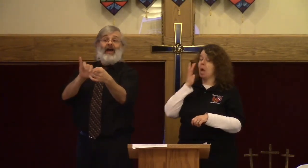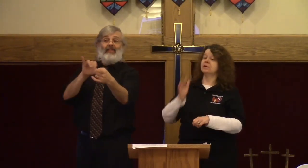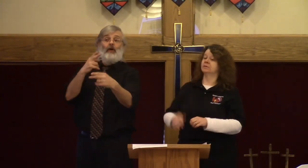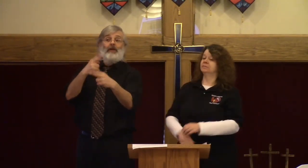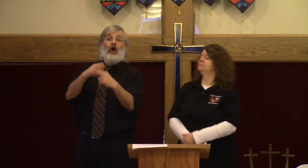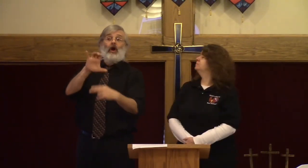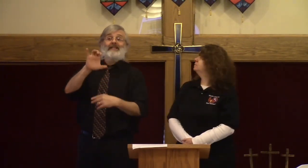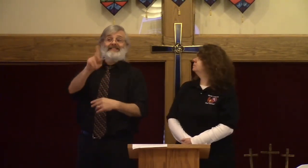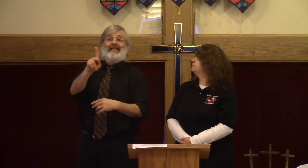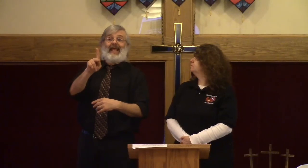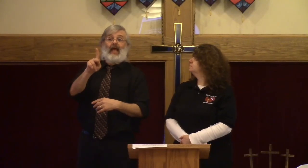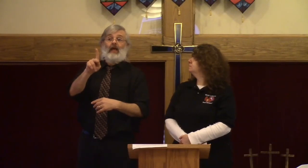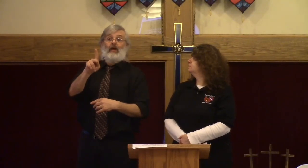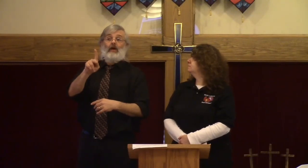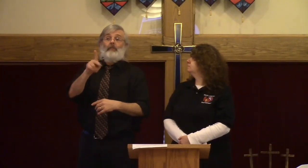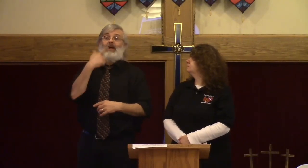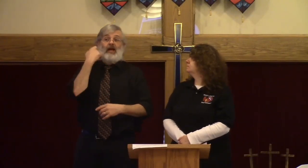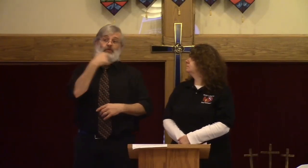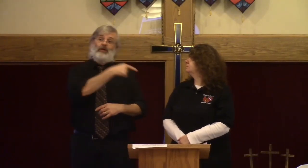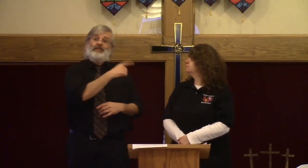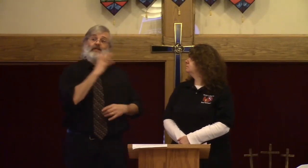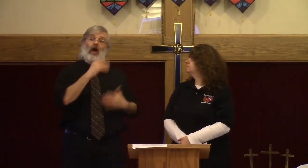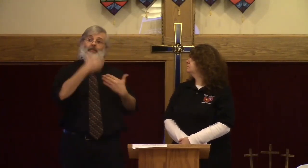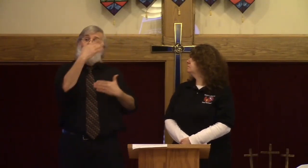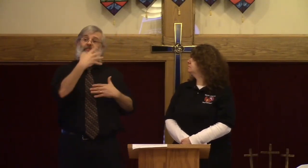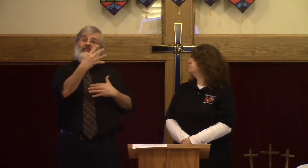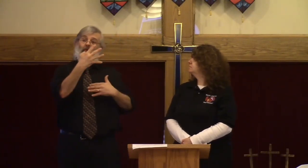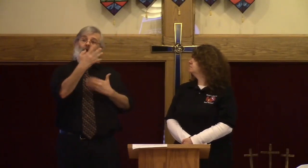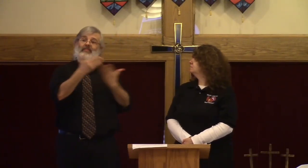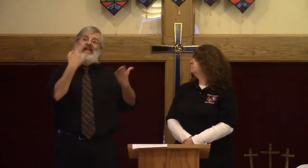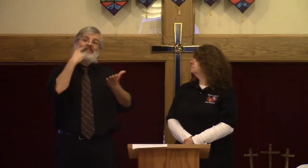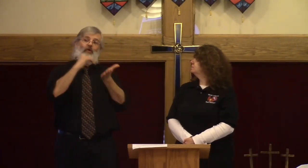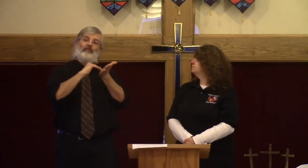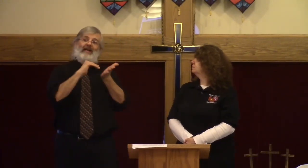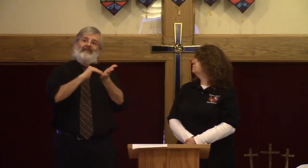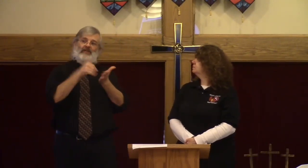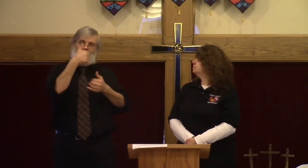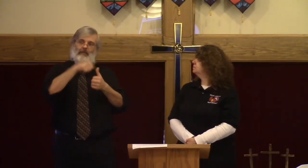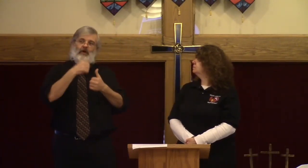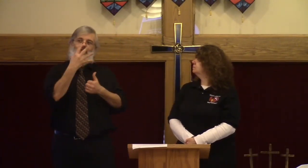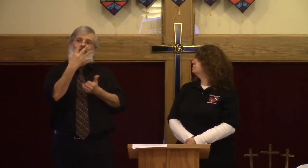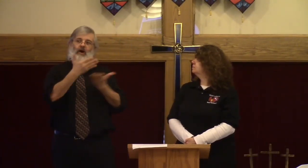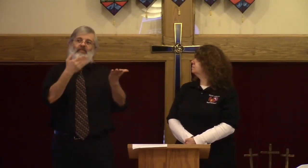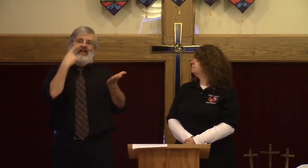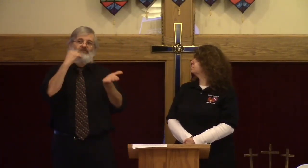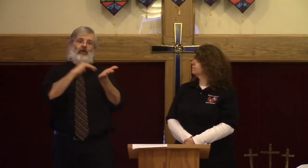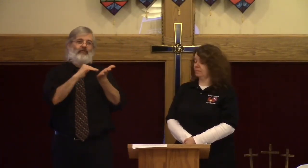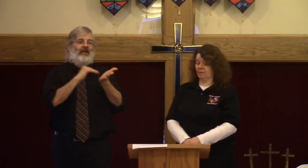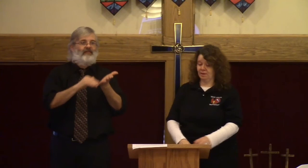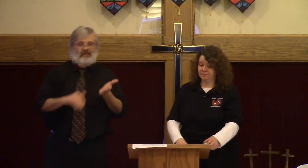That would be called the CK, because what she talked about, the 4 things for forgiveness. Remember the 4 things for forgiveness?